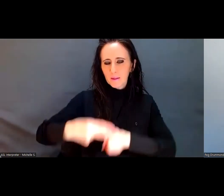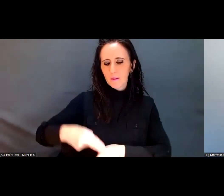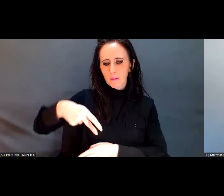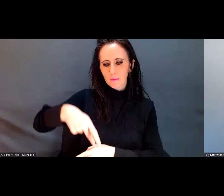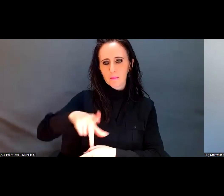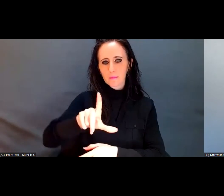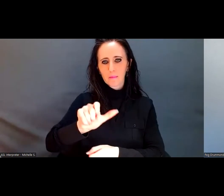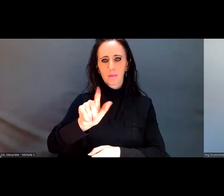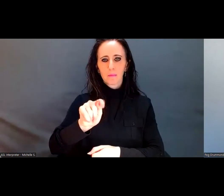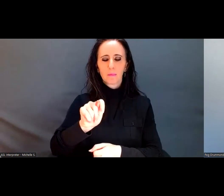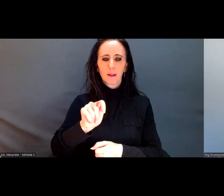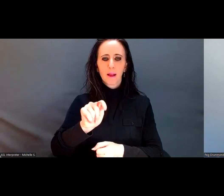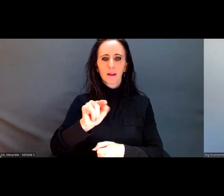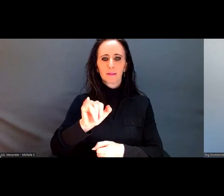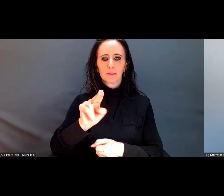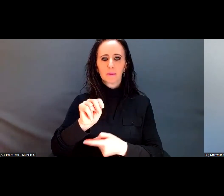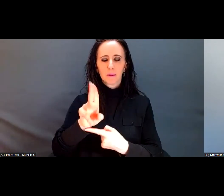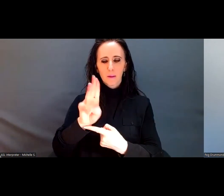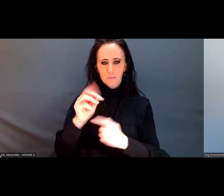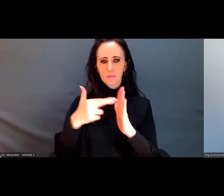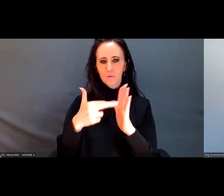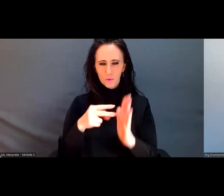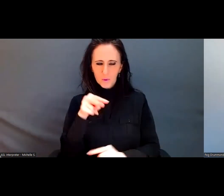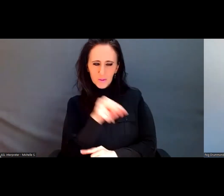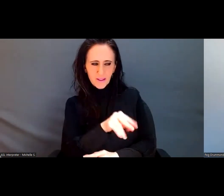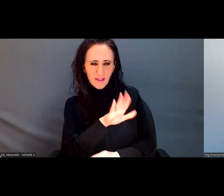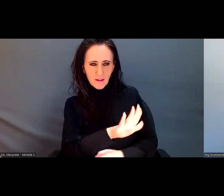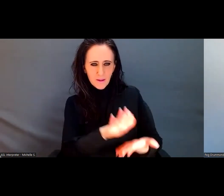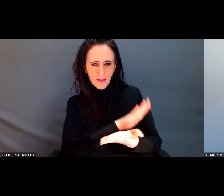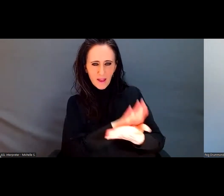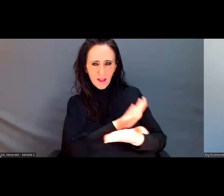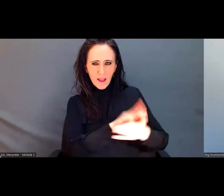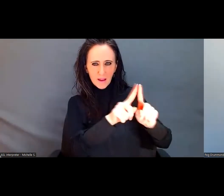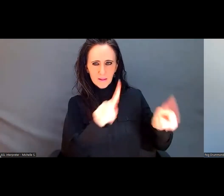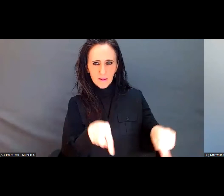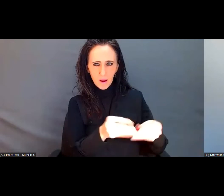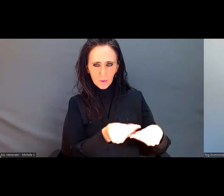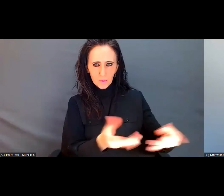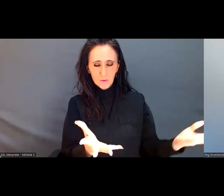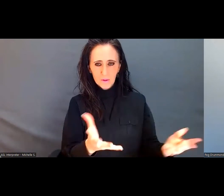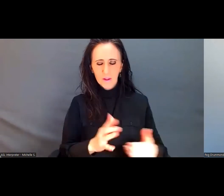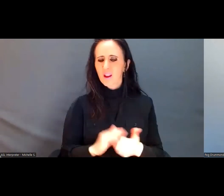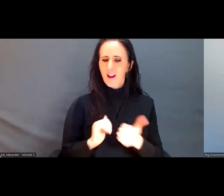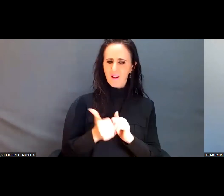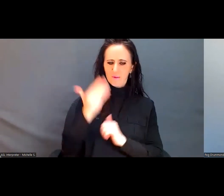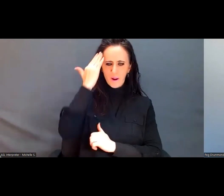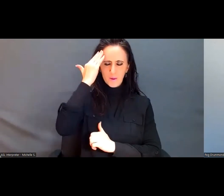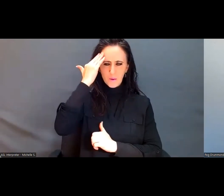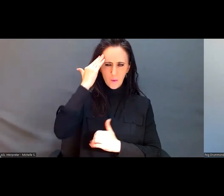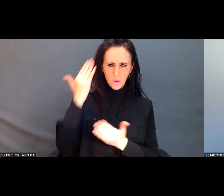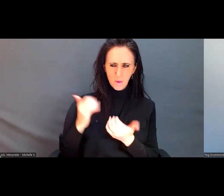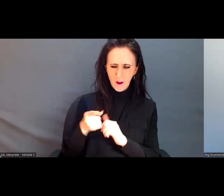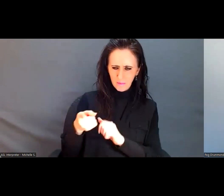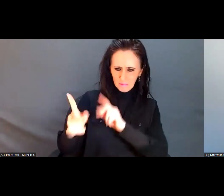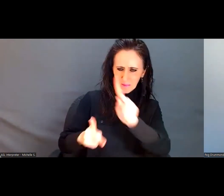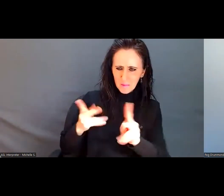on that handout, write it right in. How am I going to find out how they want to be treated? Well, I'm going to